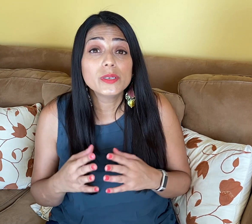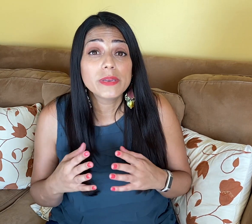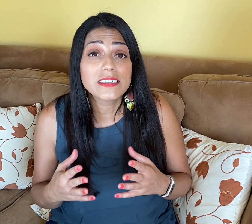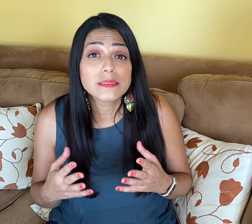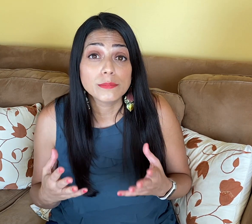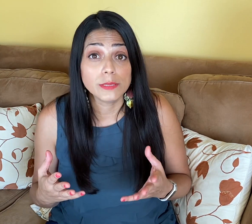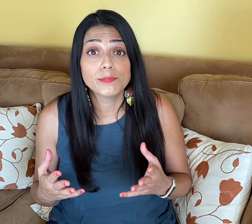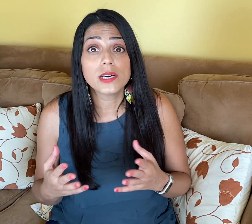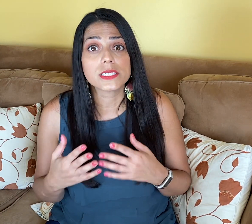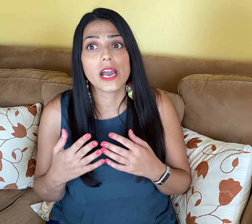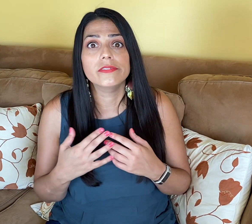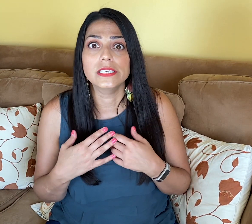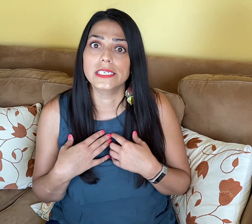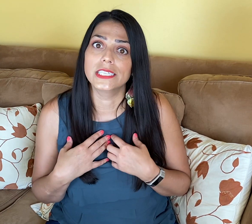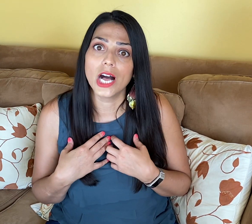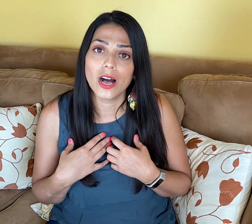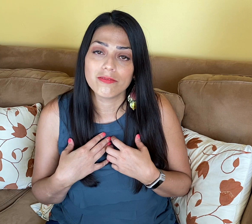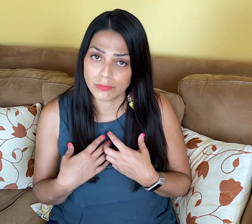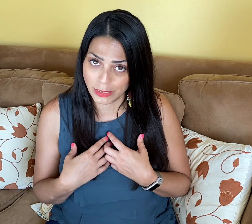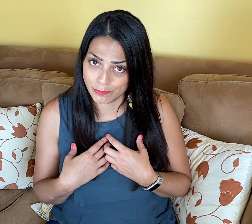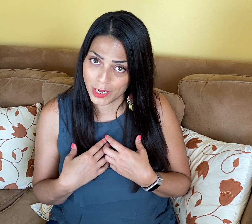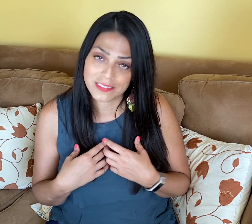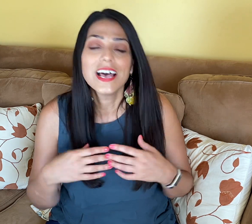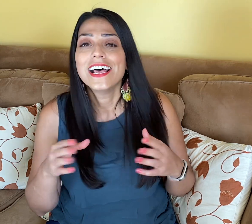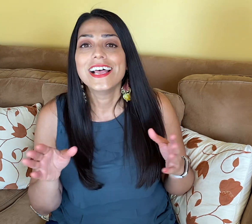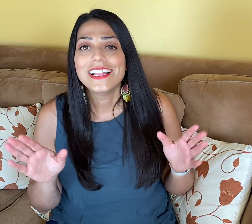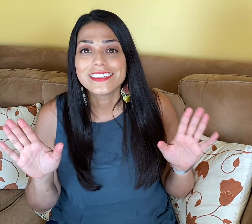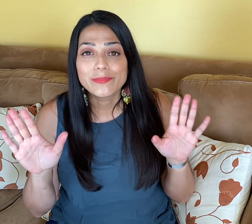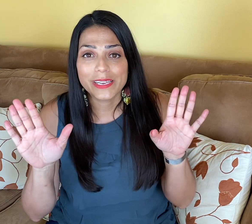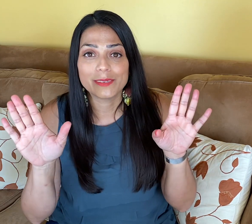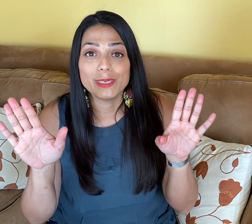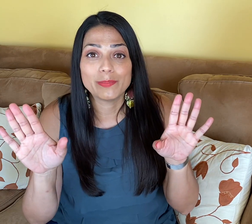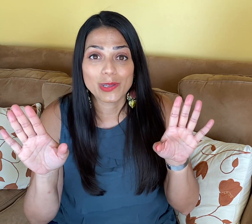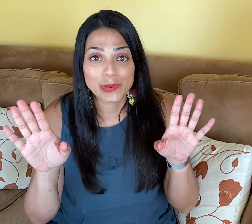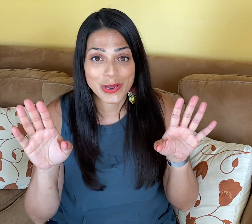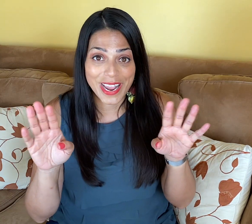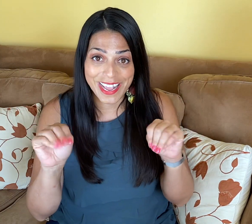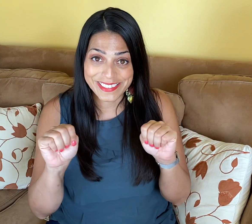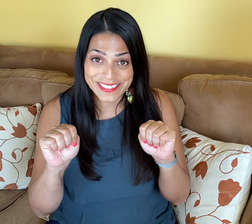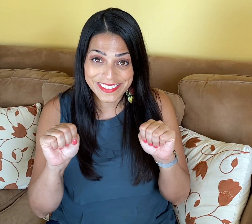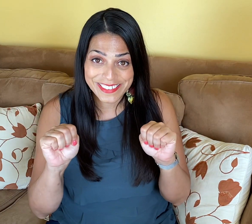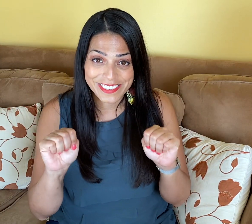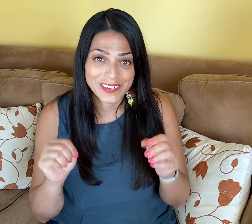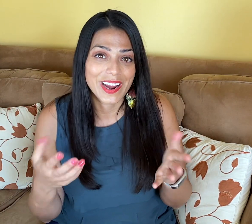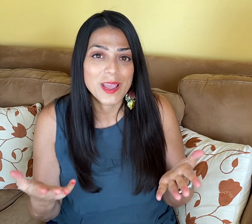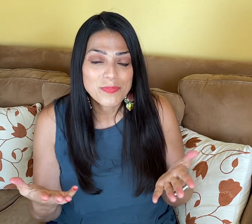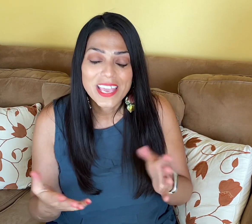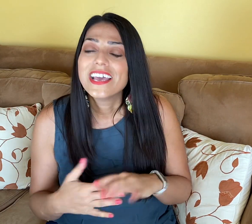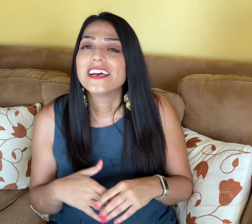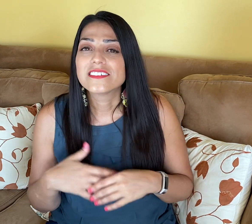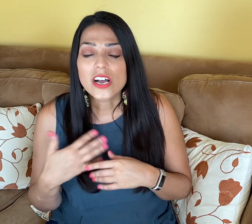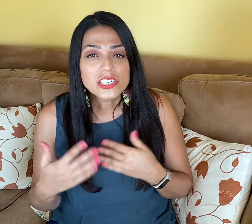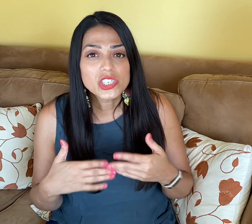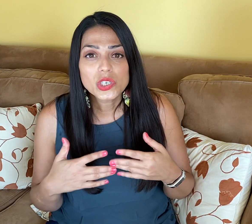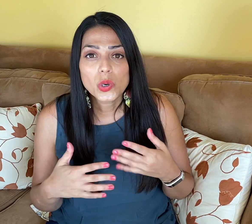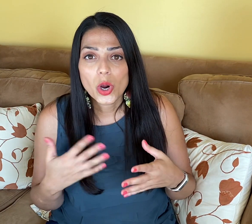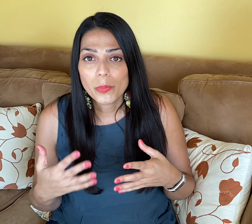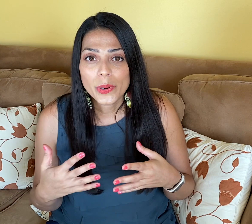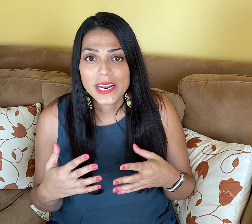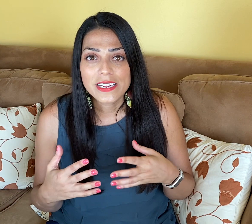make some meatballs? I really love meatballs. Let's make the meatballs with our hands, right? As long as you're incorporating